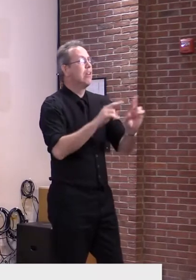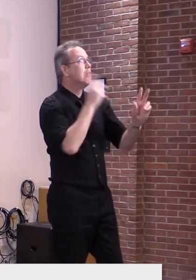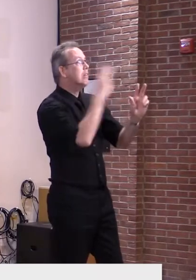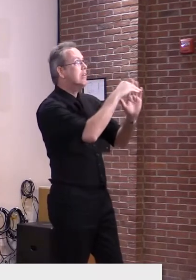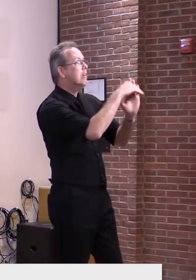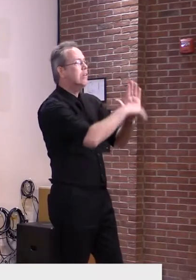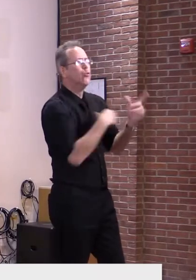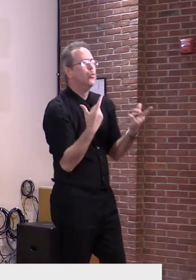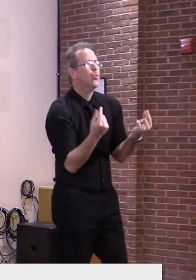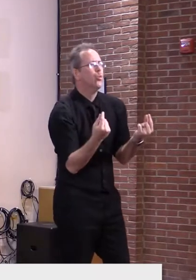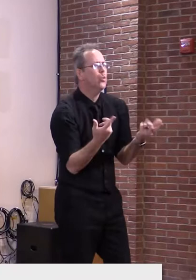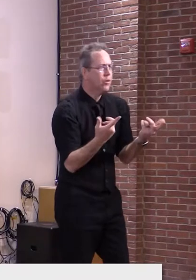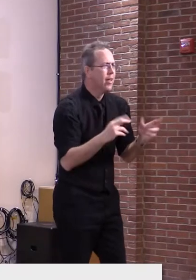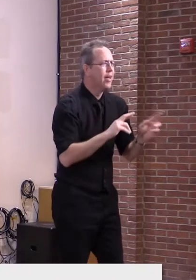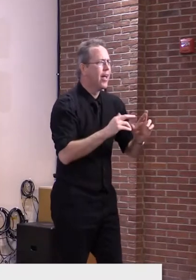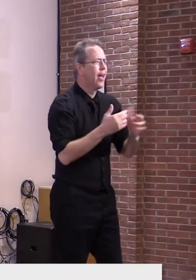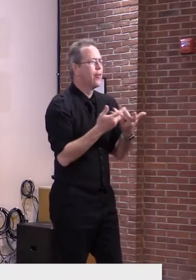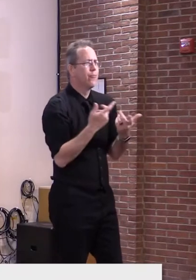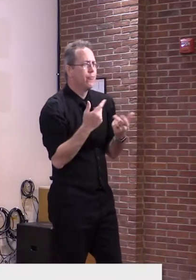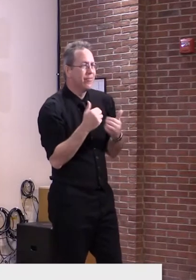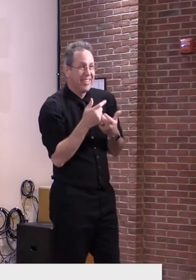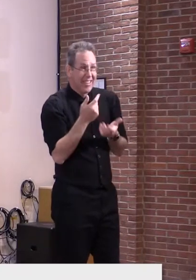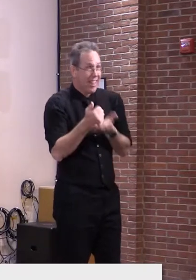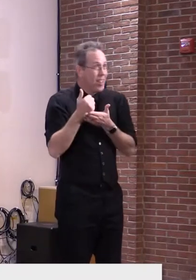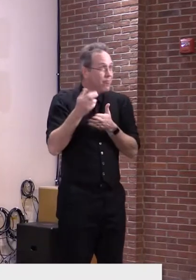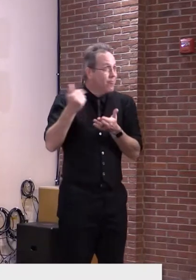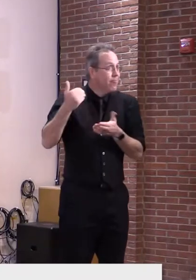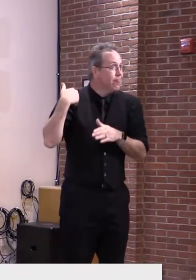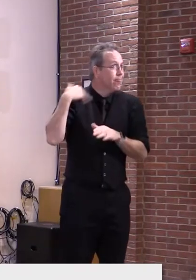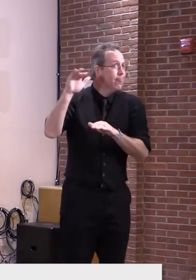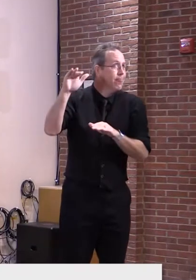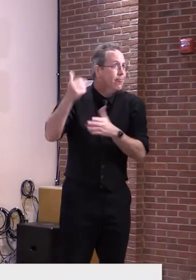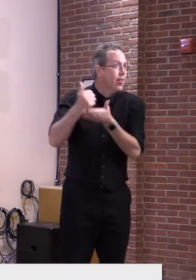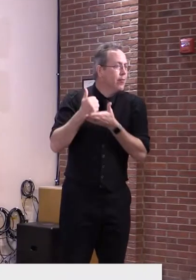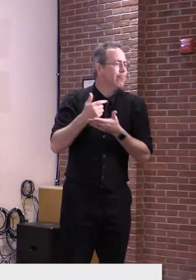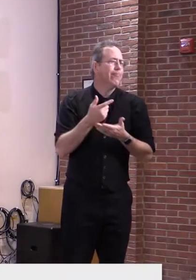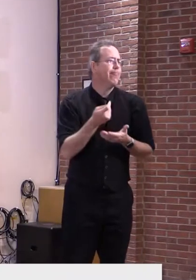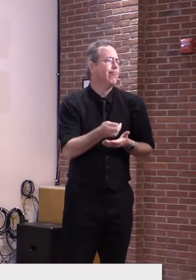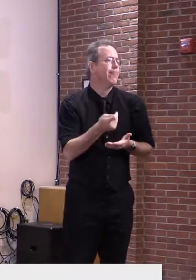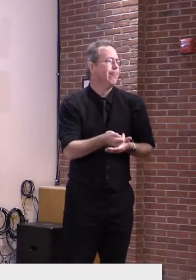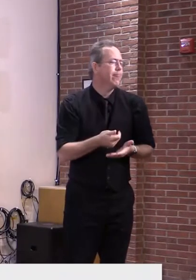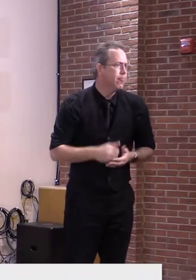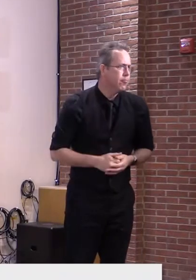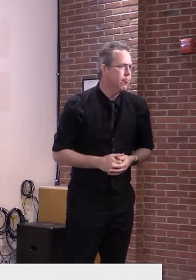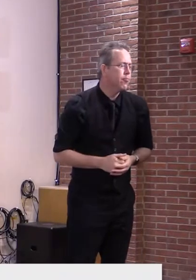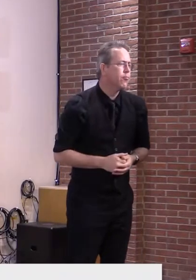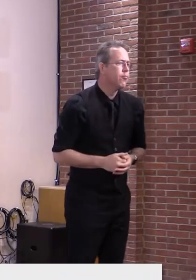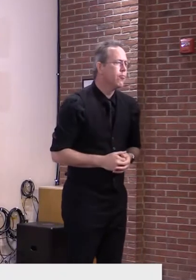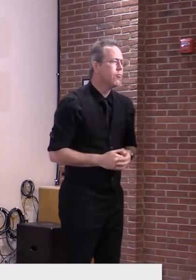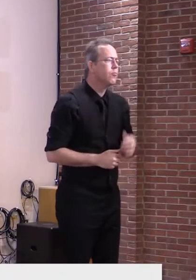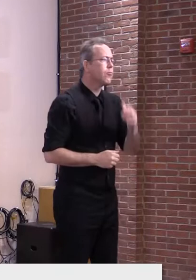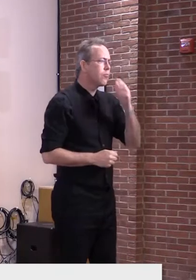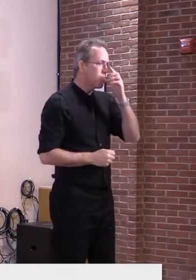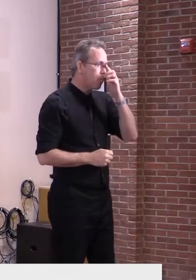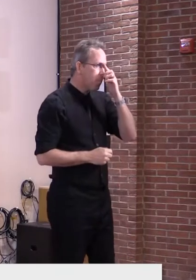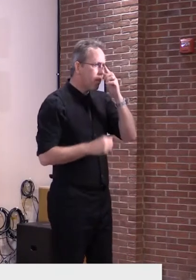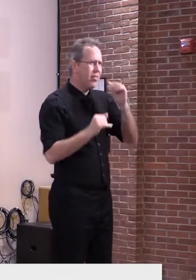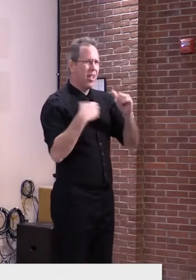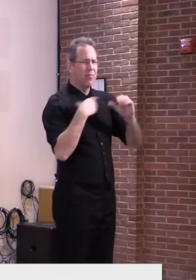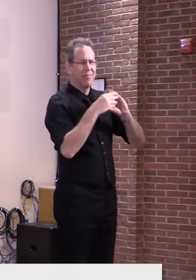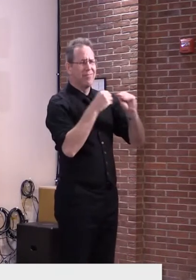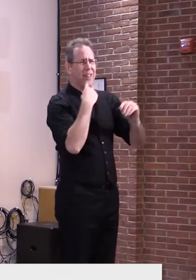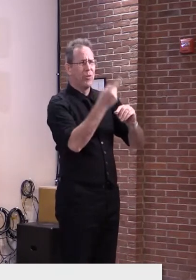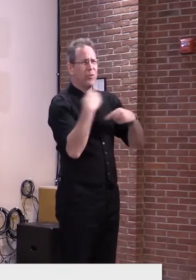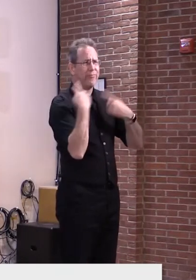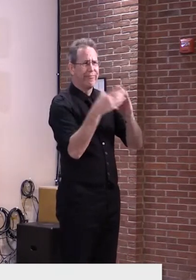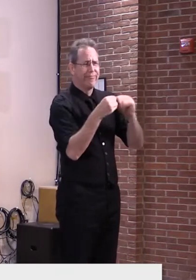It gets us a little bit into it, but not far enough. One of the things that I've espoused for a long time is what the governor has